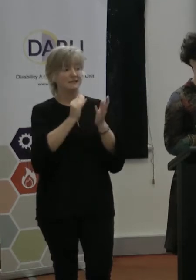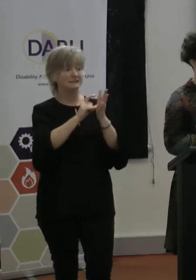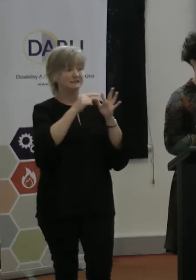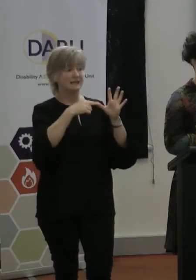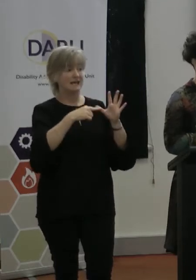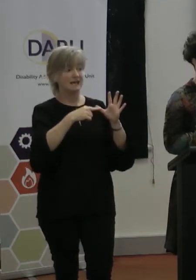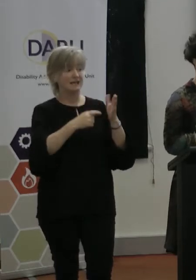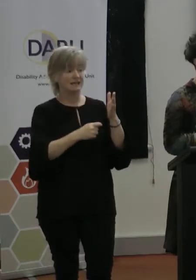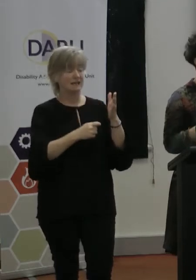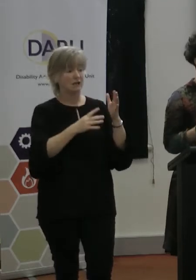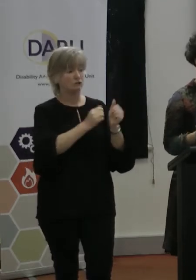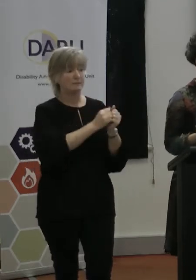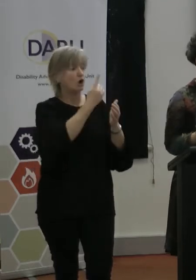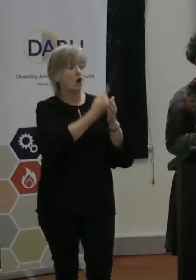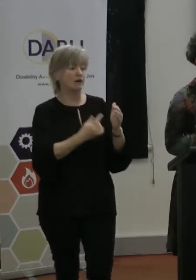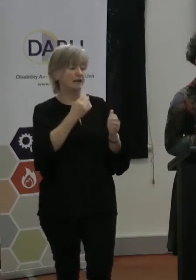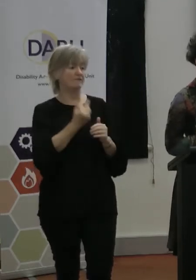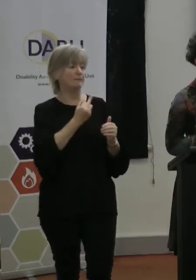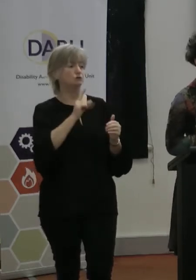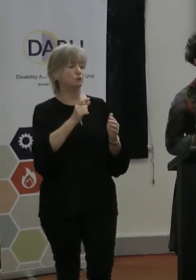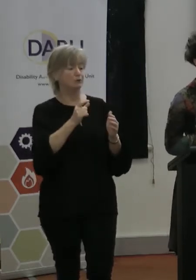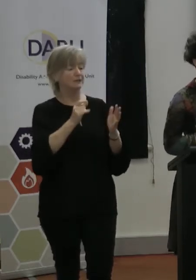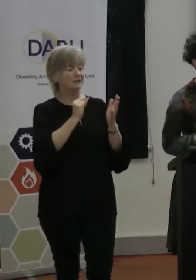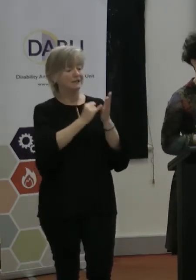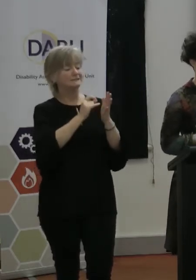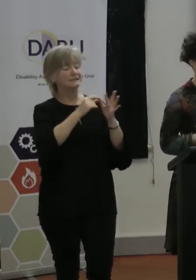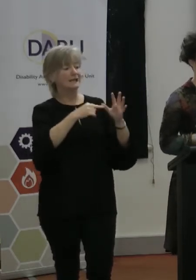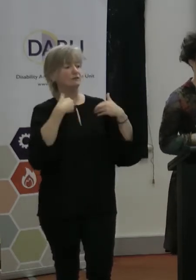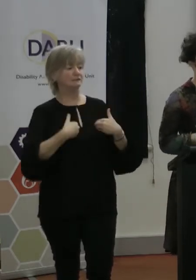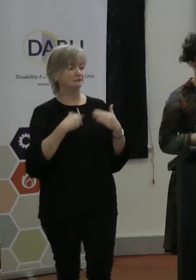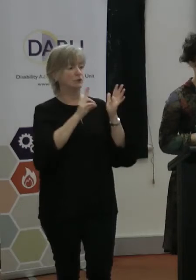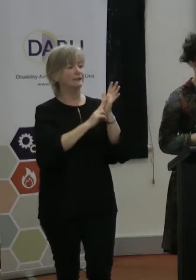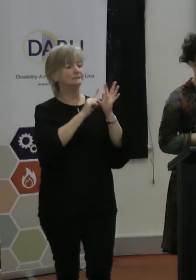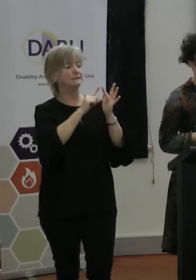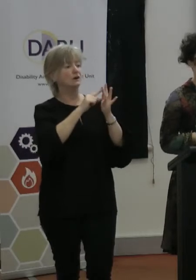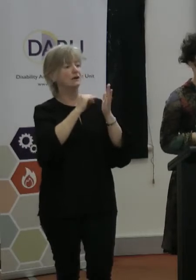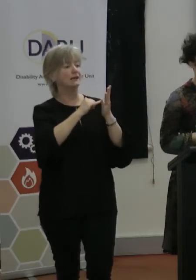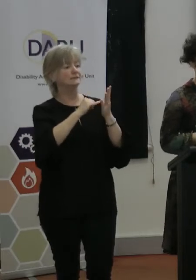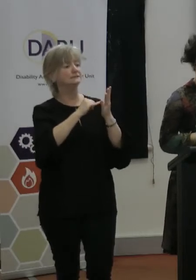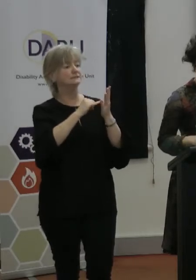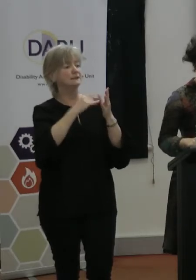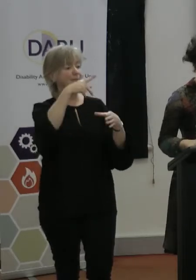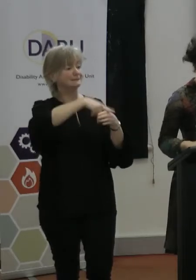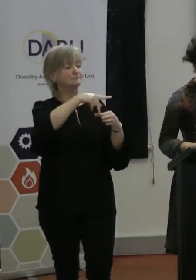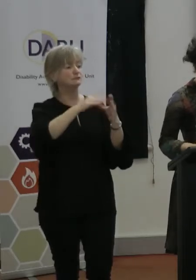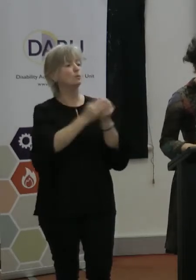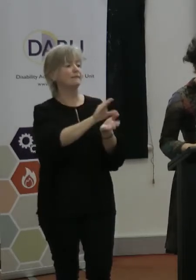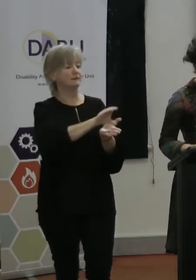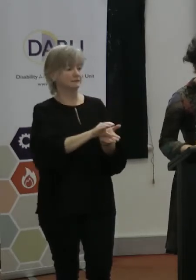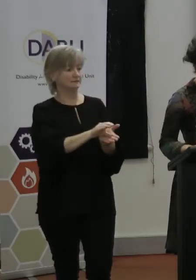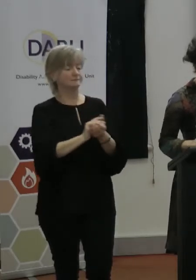to SDA residents, that is NDIS participants with SDA funding. It's also available though